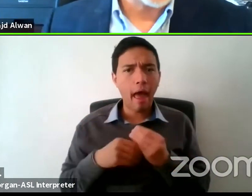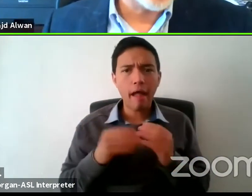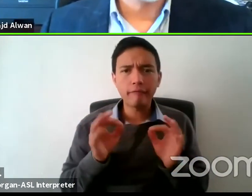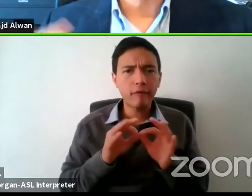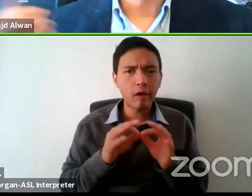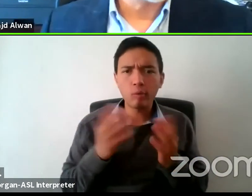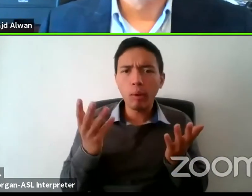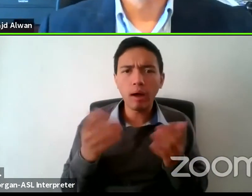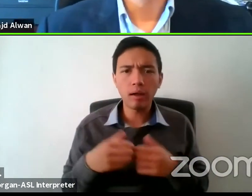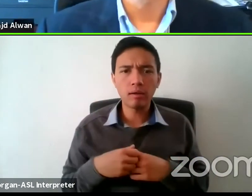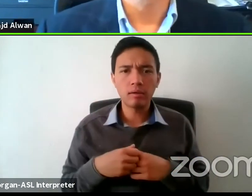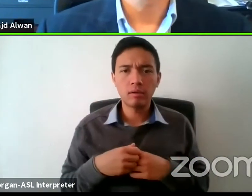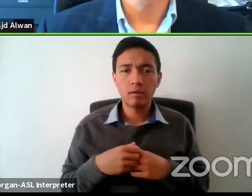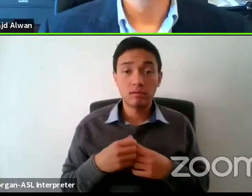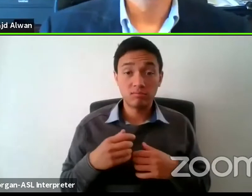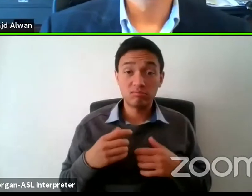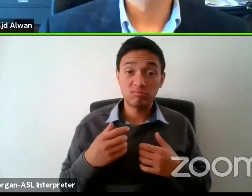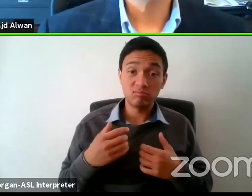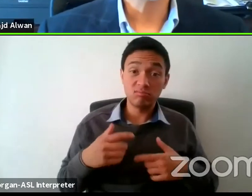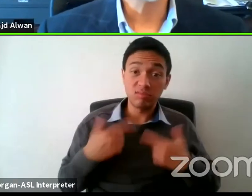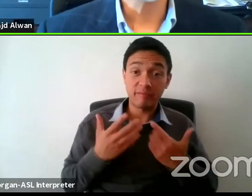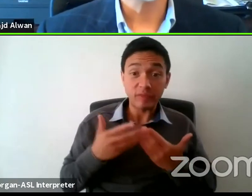the connectivity, and so on and so forth.